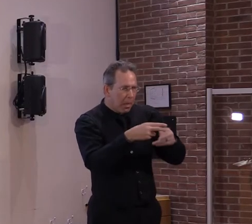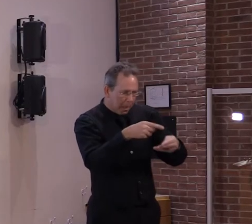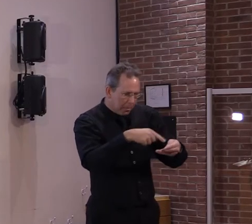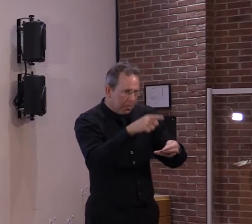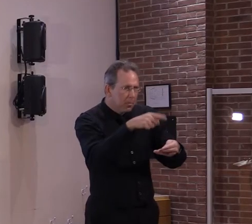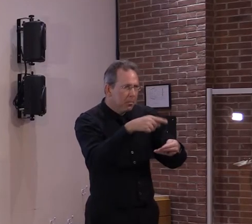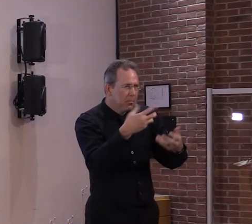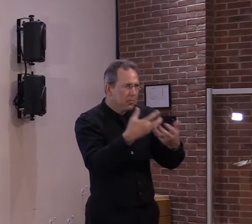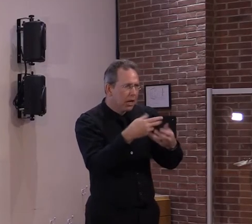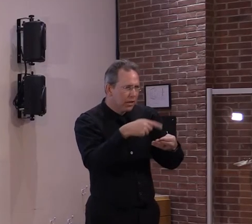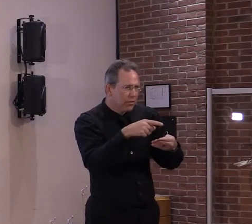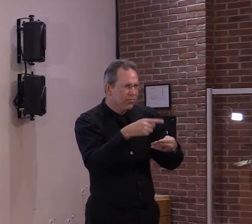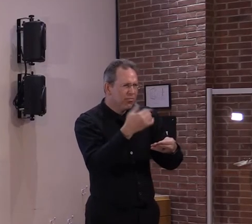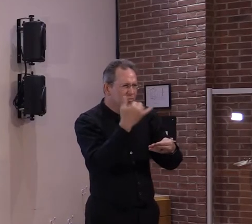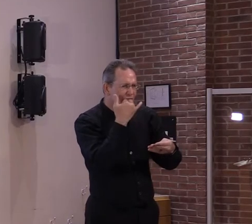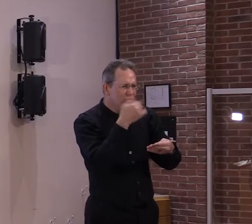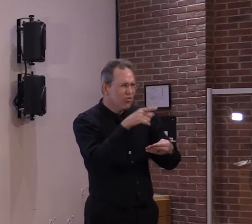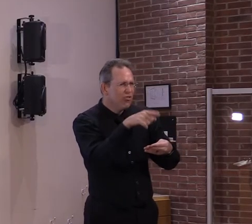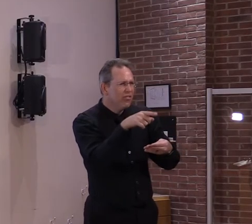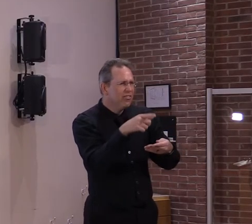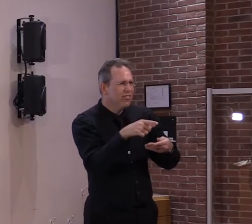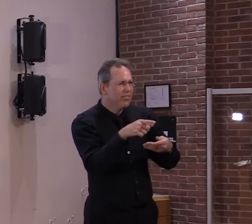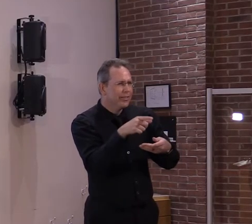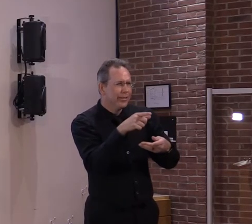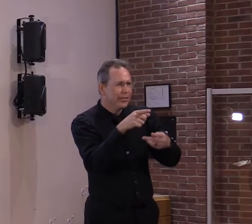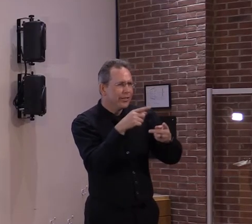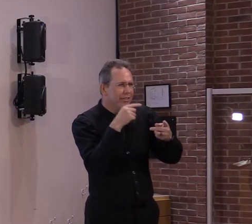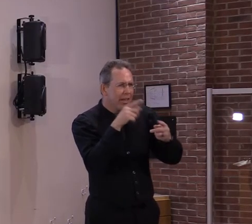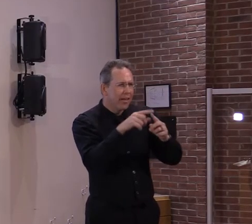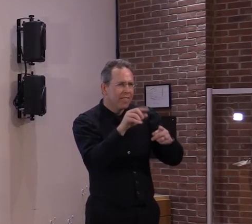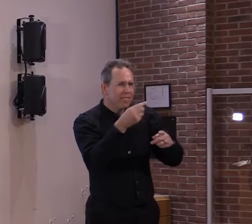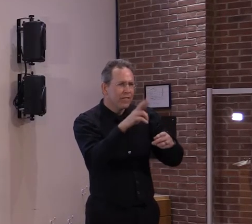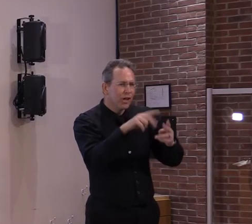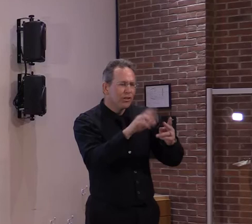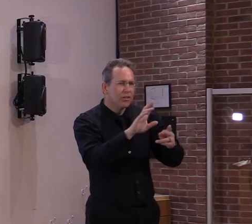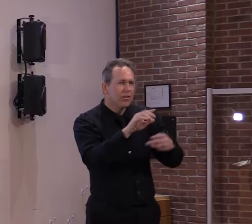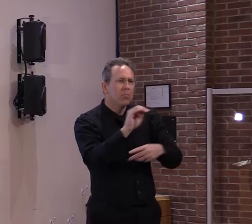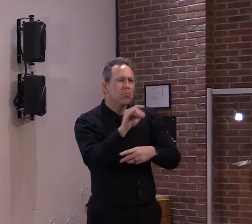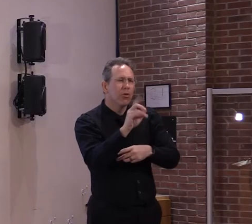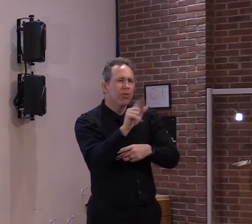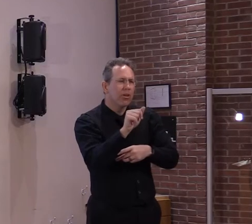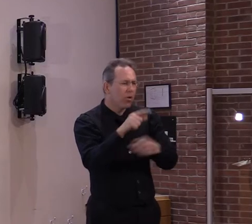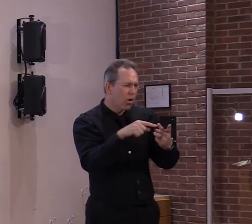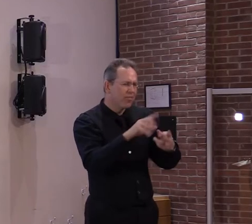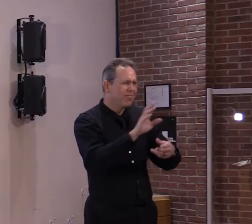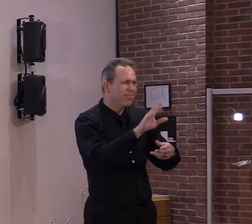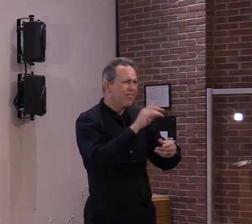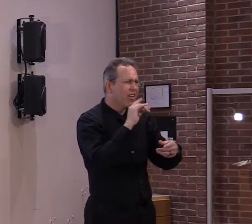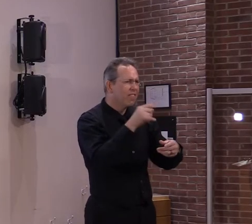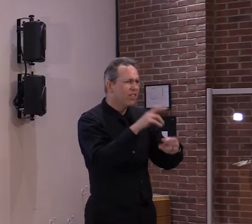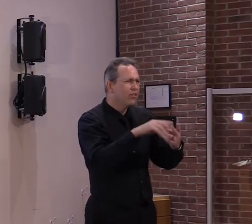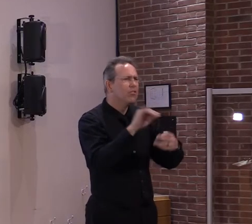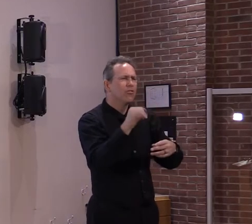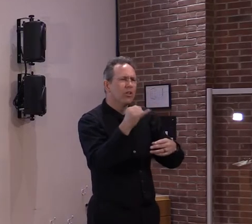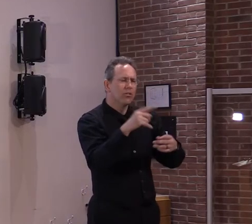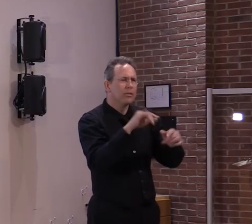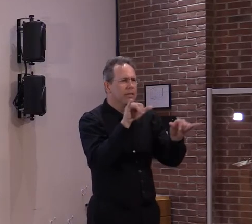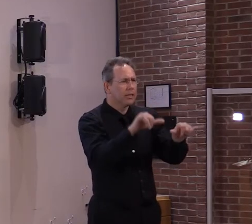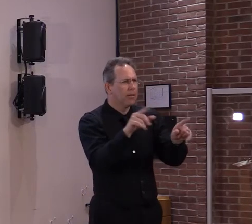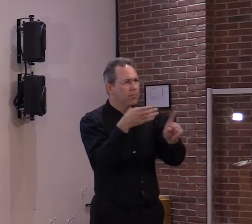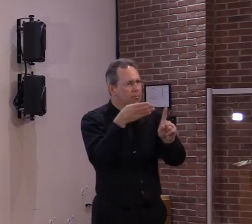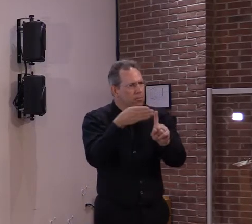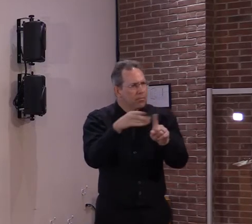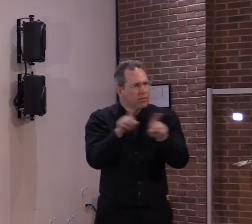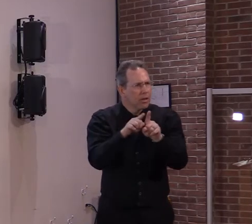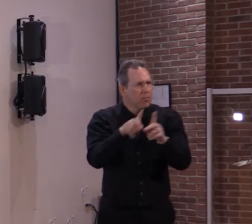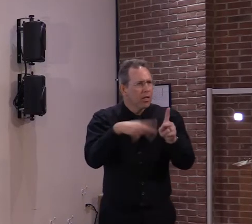an inappropriate vaccine at another time if it was the wrong second dose or if it was